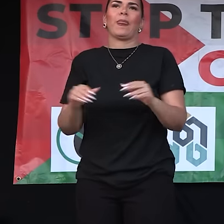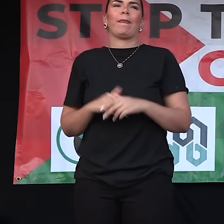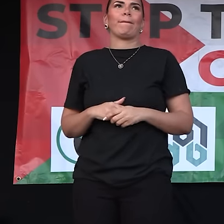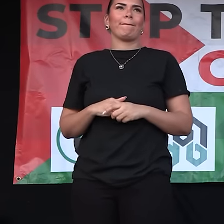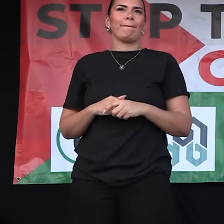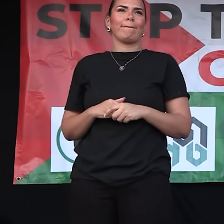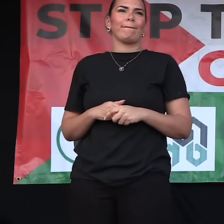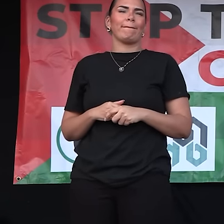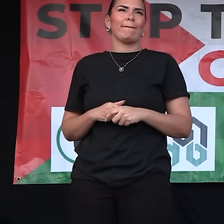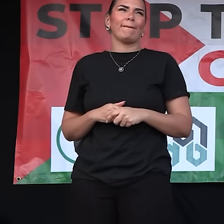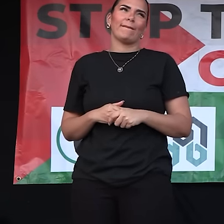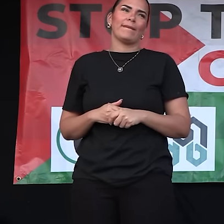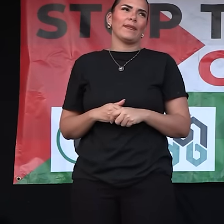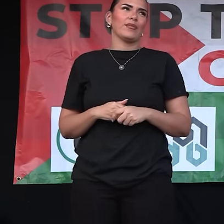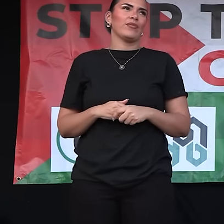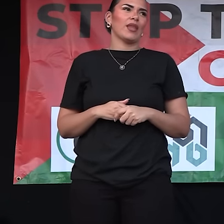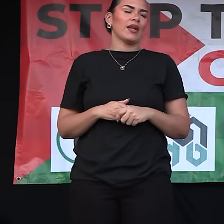occupation.